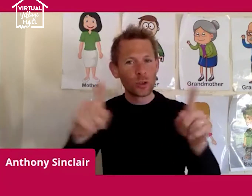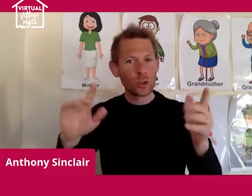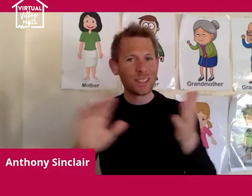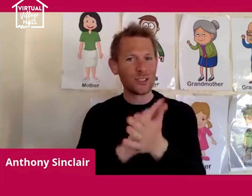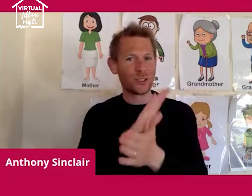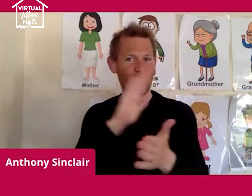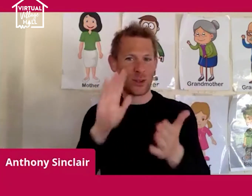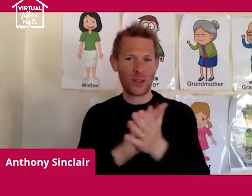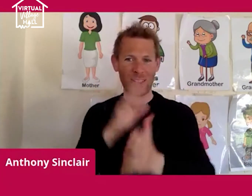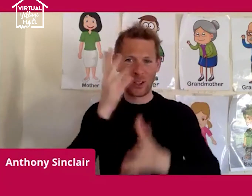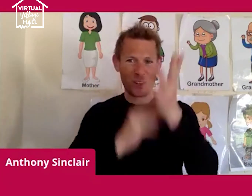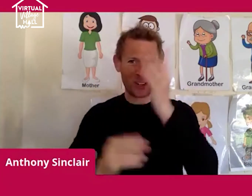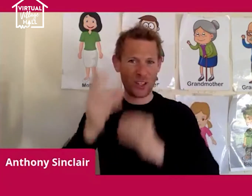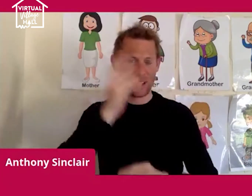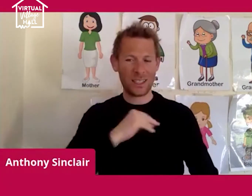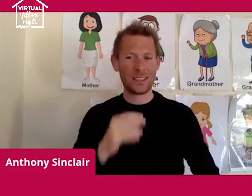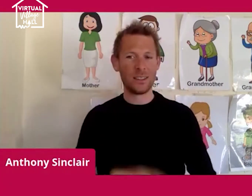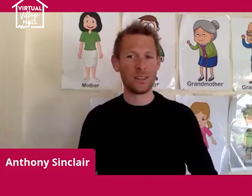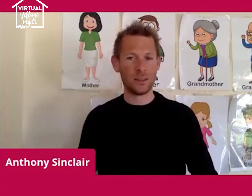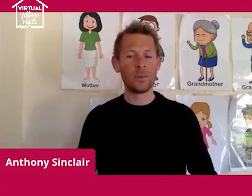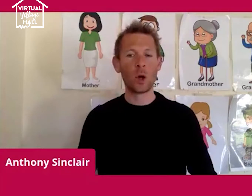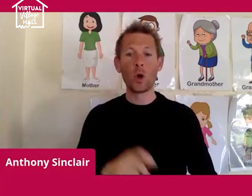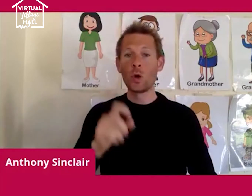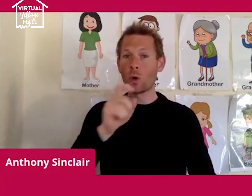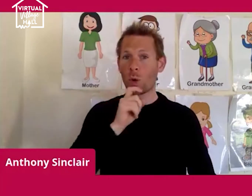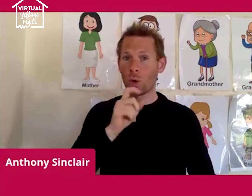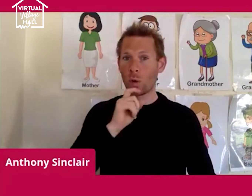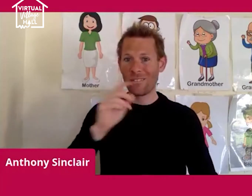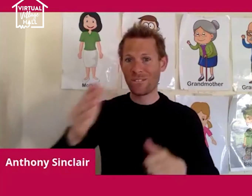Now, the most important thing is to enjoy learning.